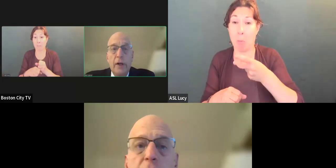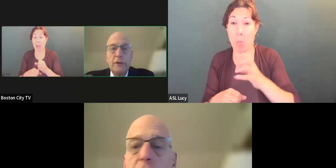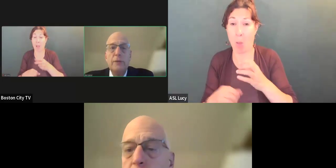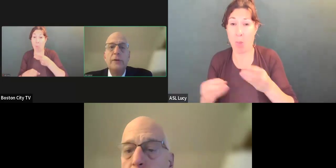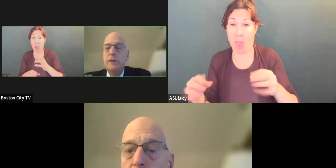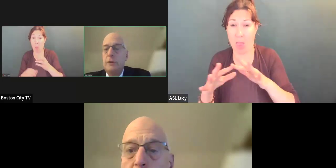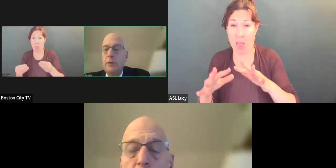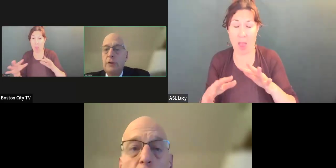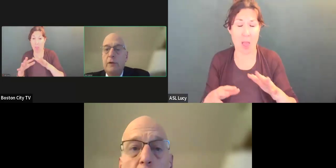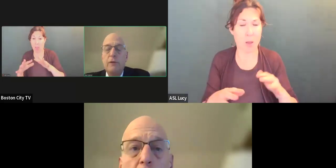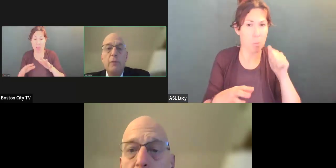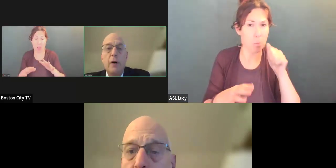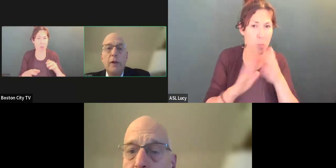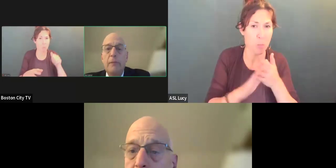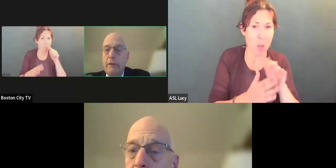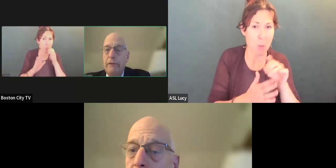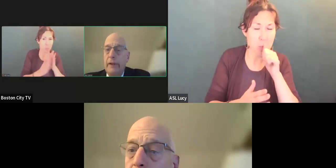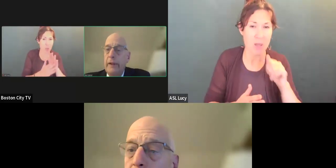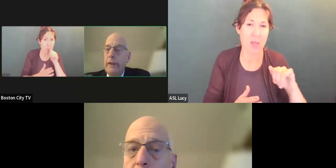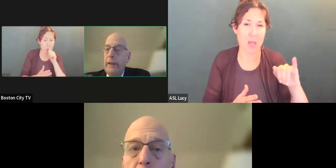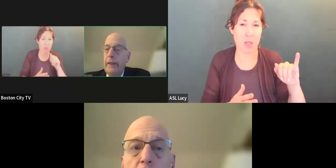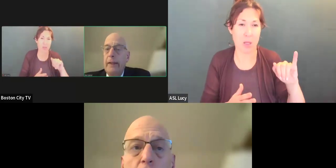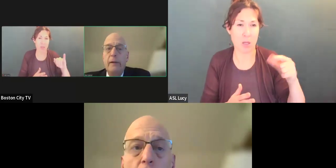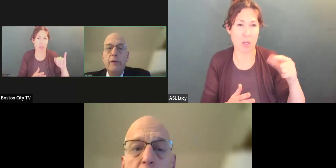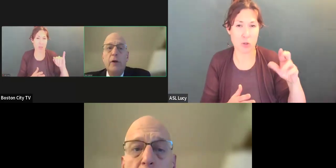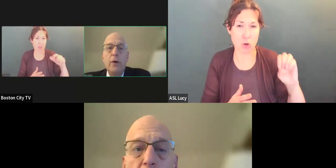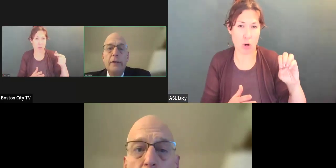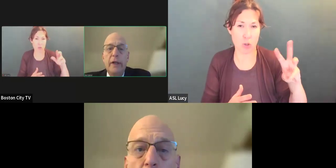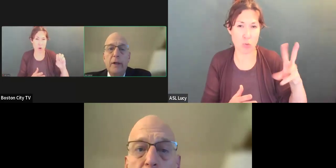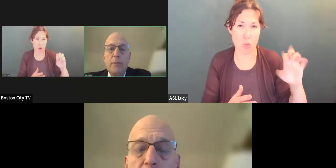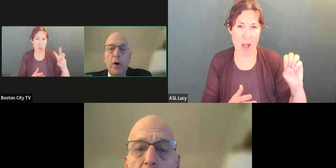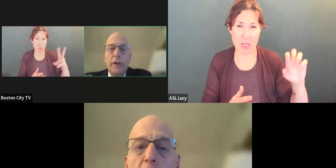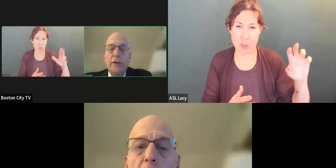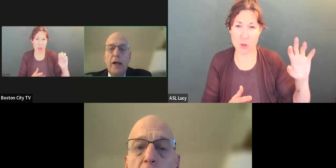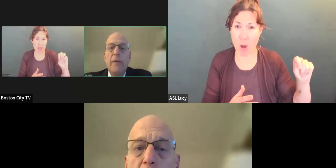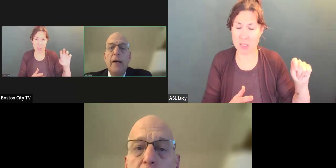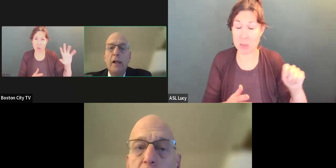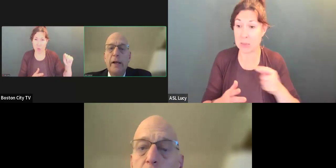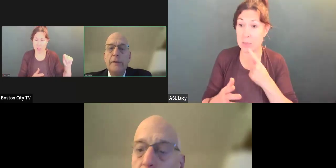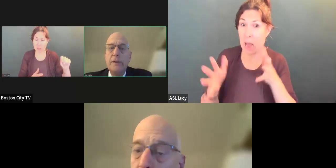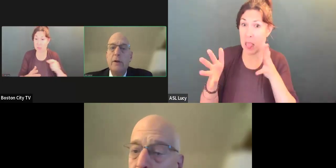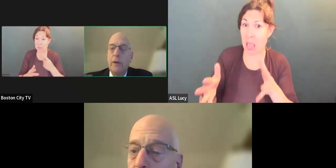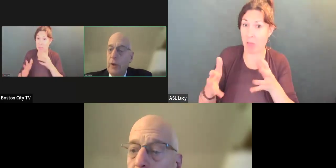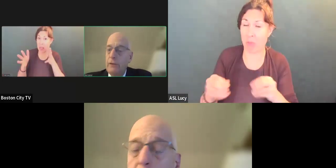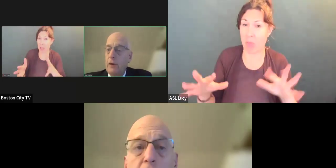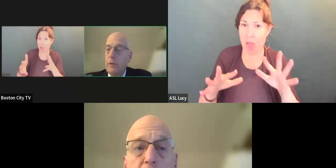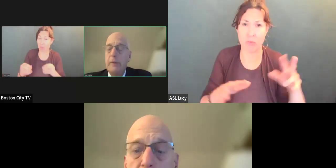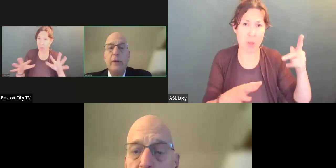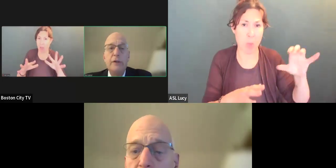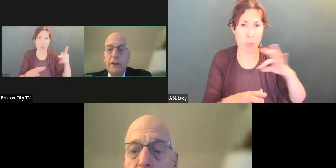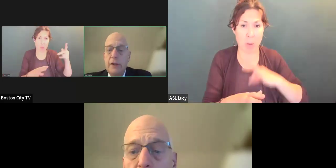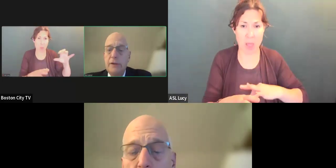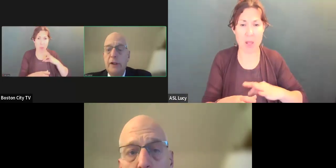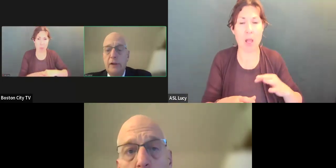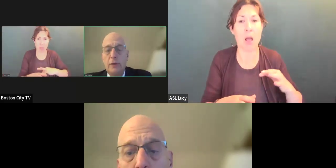Trust, which is supposed to be for public benefit. The court did in March deny my client's request for a preliminary